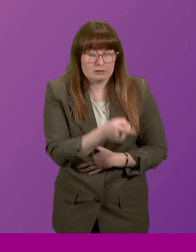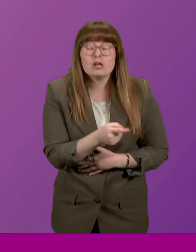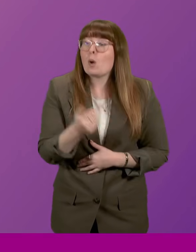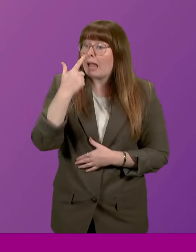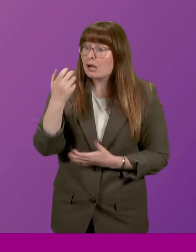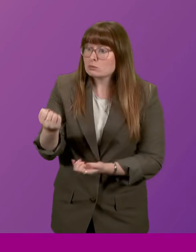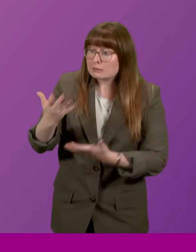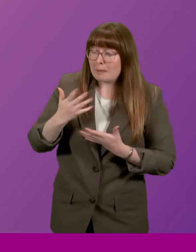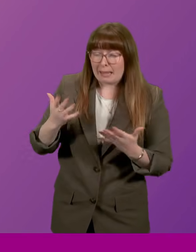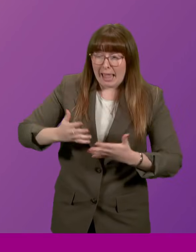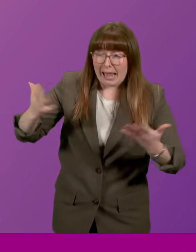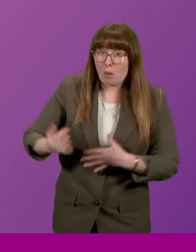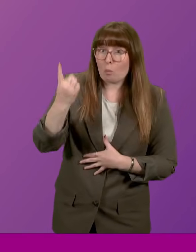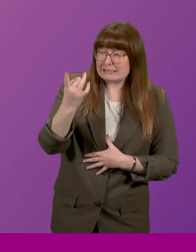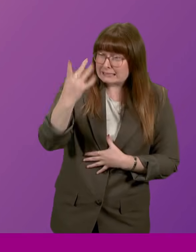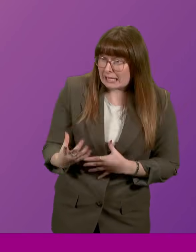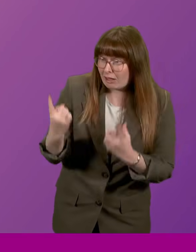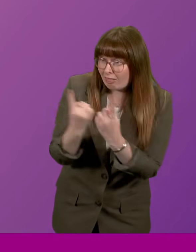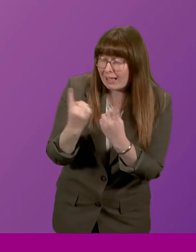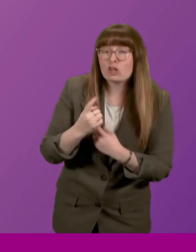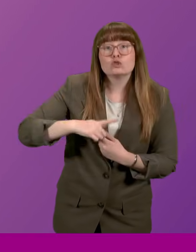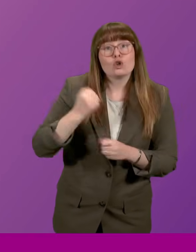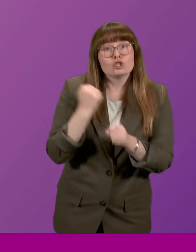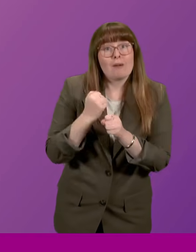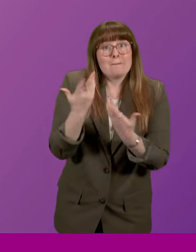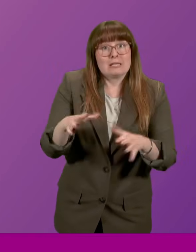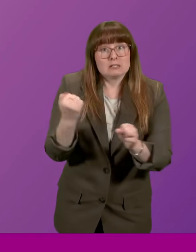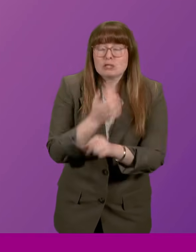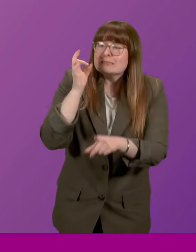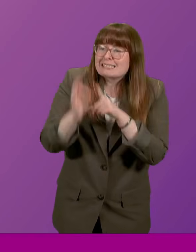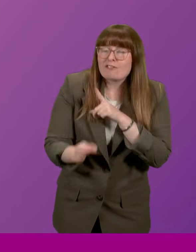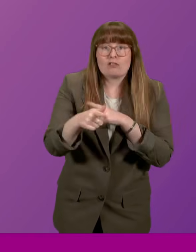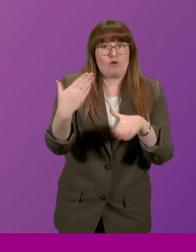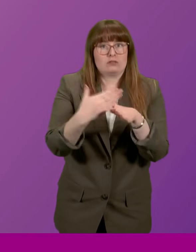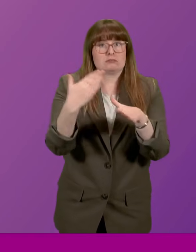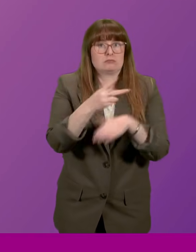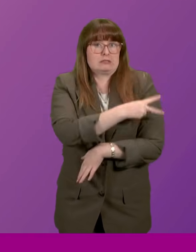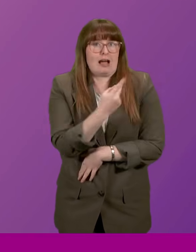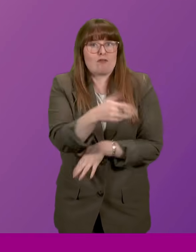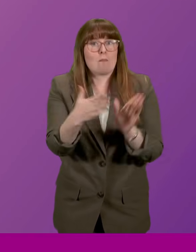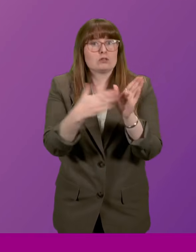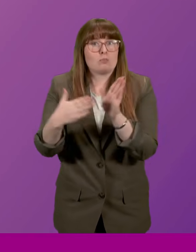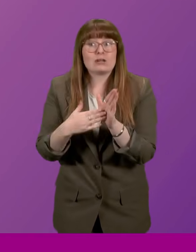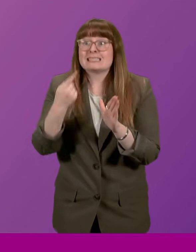a single thing the government has done specifically for the workers at Mossmoran since announcing that they would